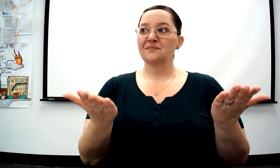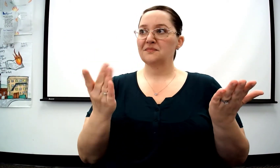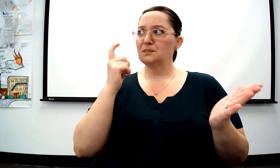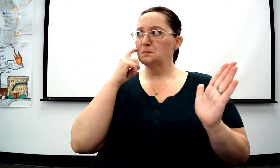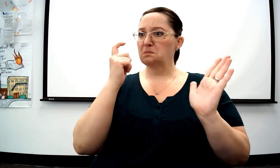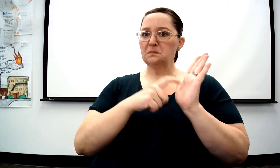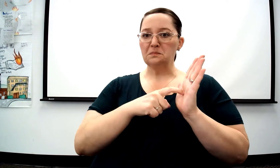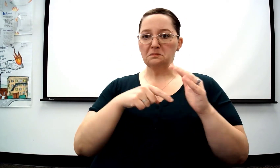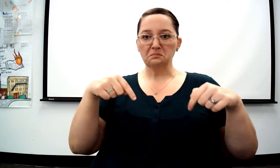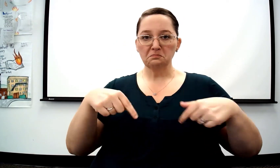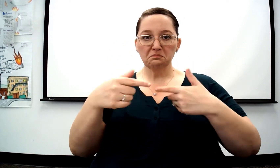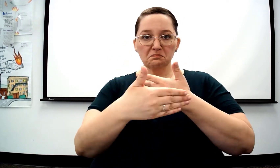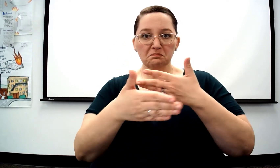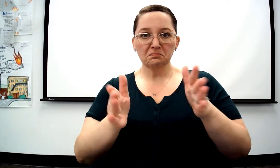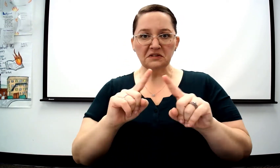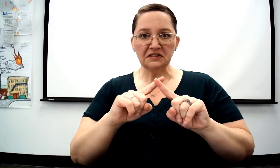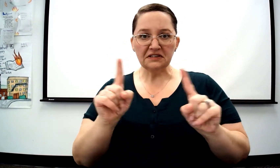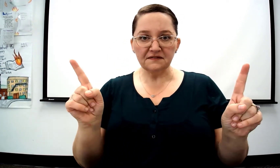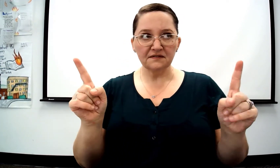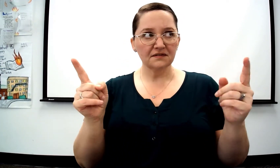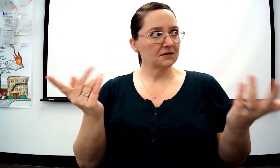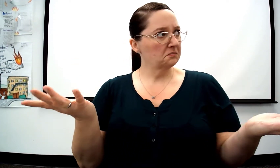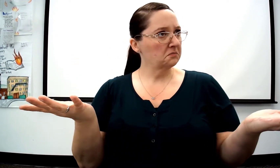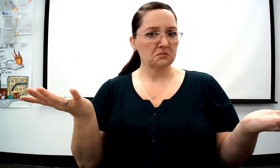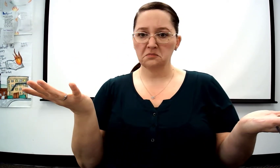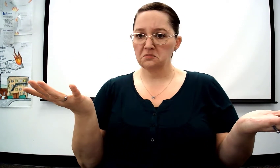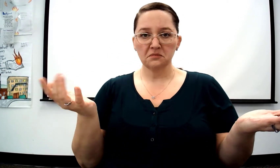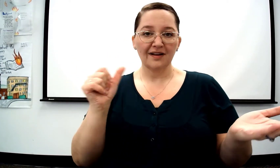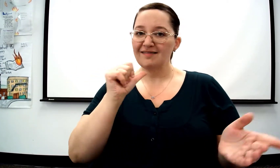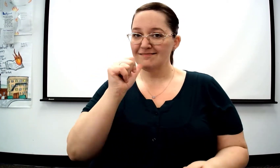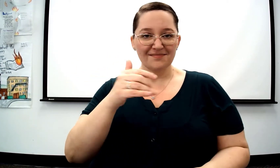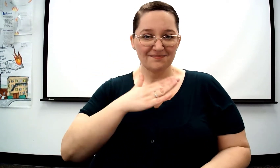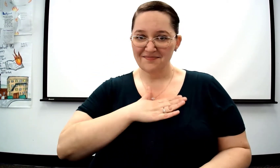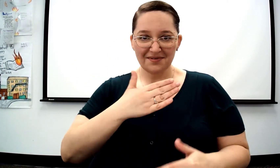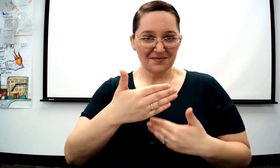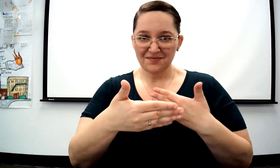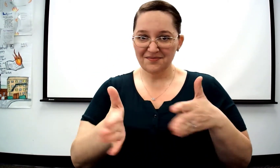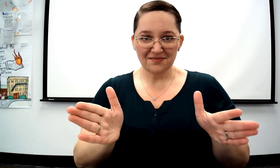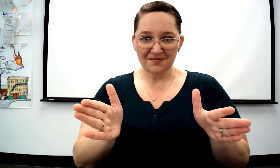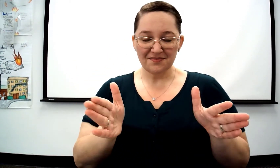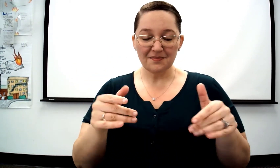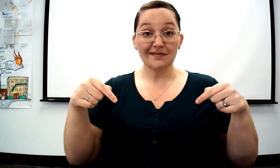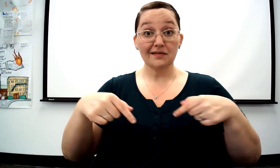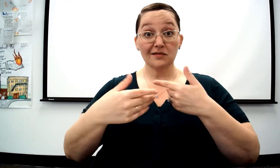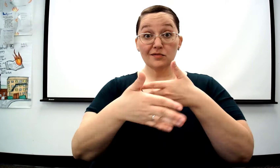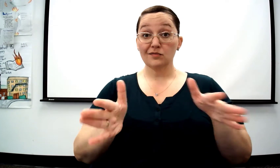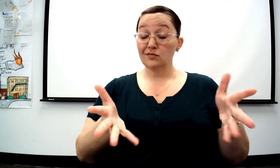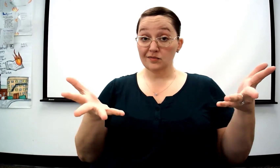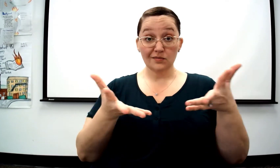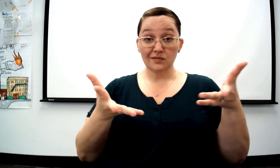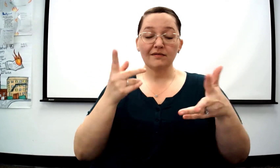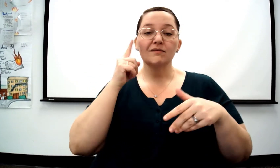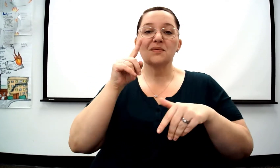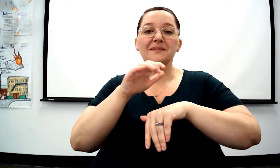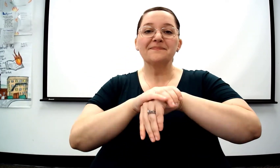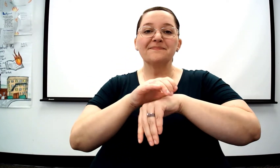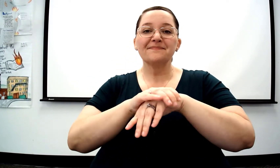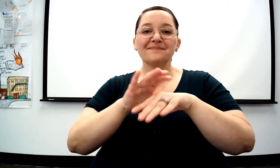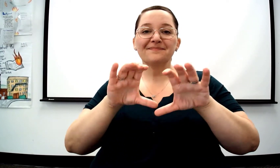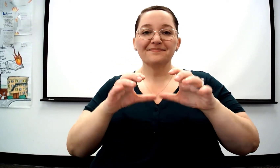Hello everyone. As you may notice, this is a different room than I'm usually in. This is not my room. This is an